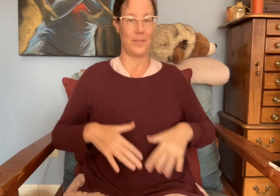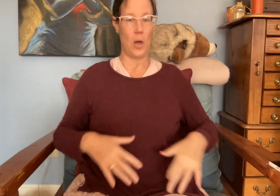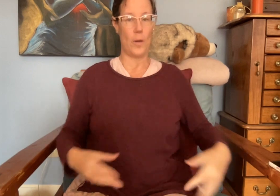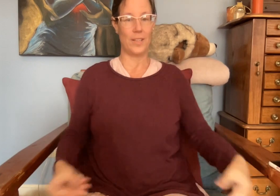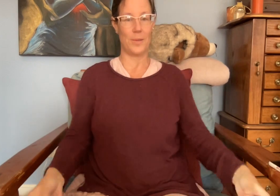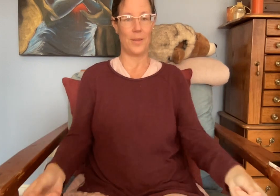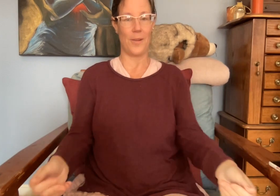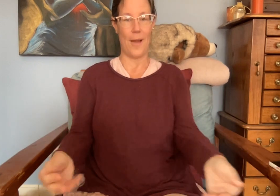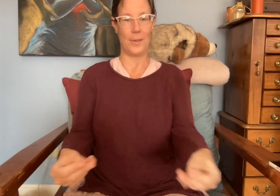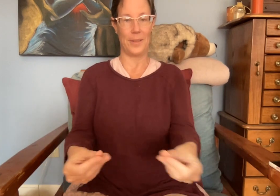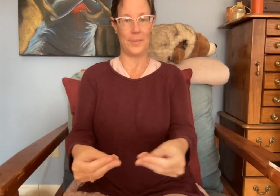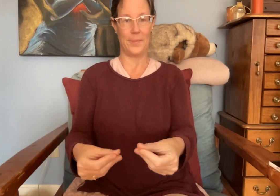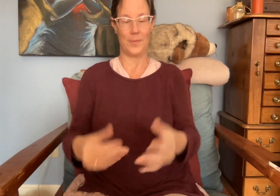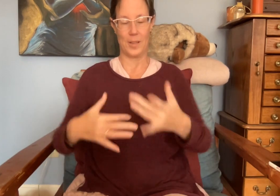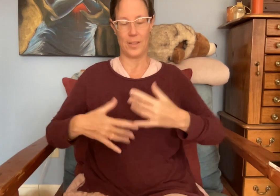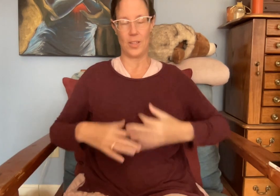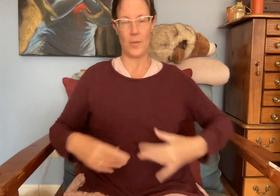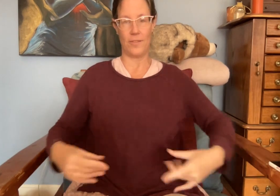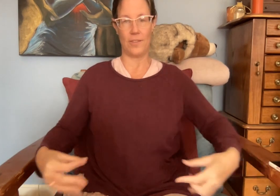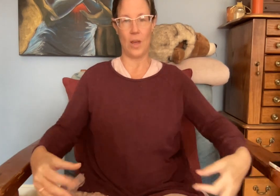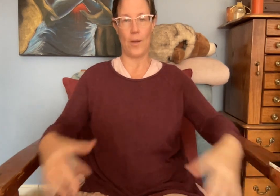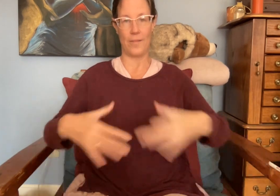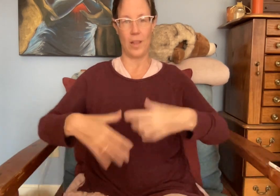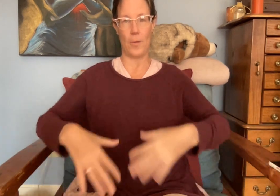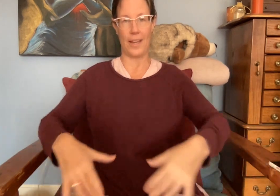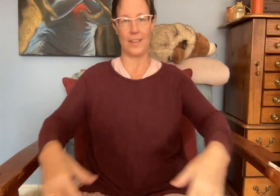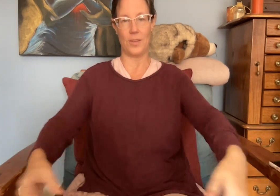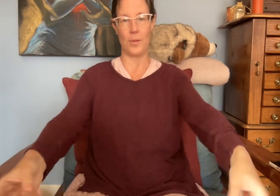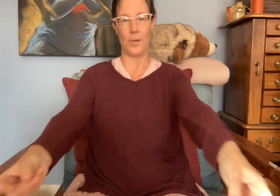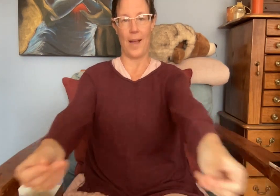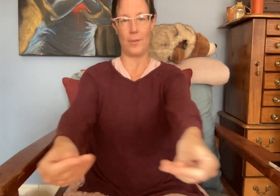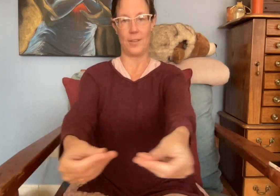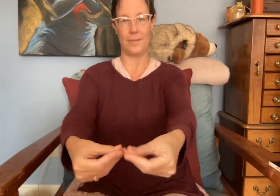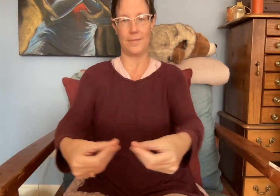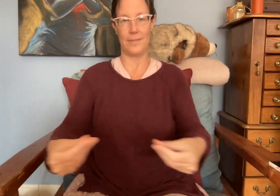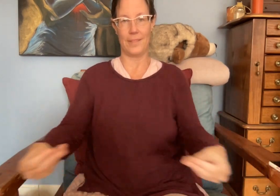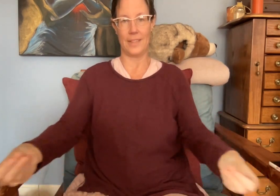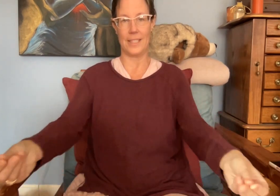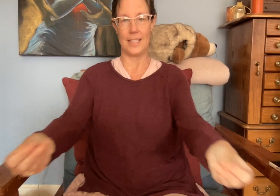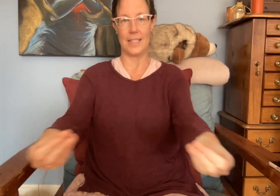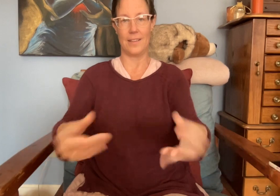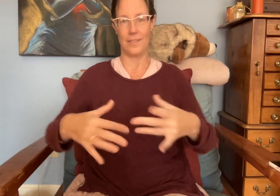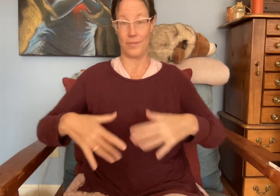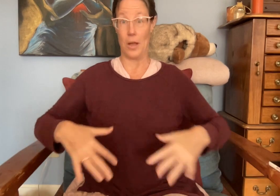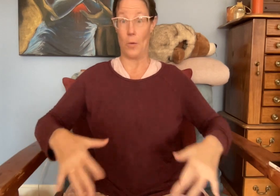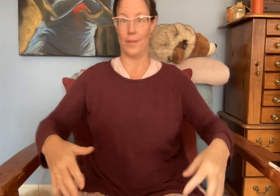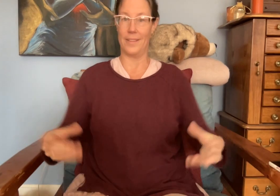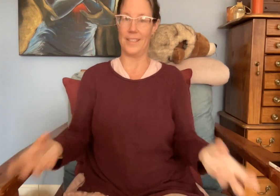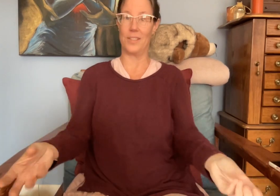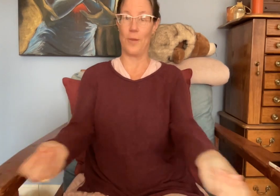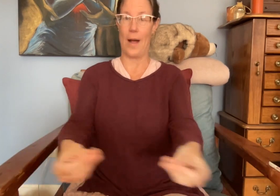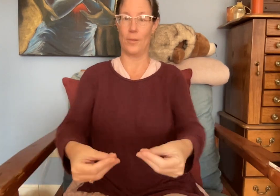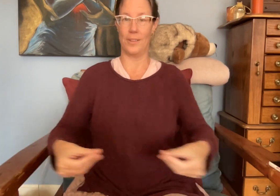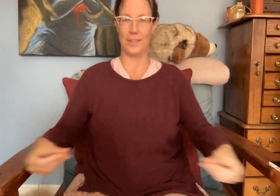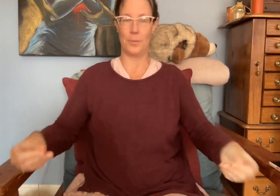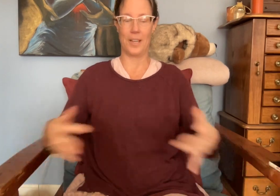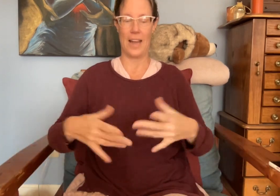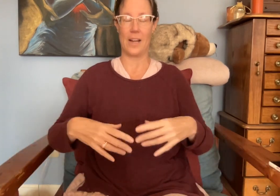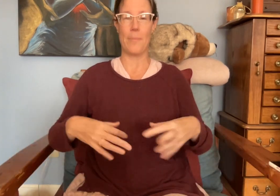Flow into the ground. I'm going to show it flowing into the ground. This is flow and this is ground, so we kind of combine